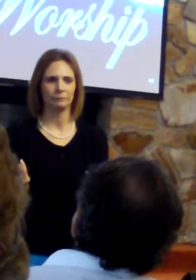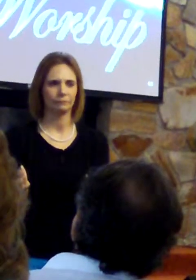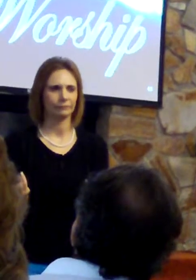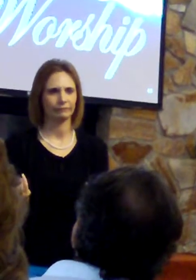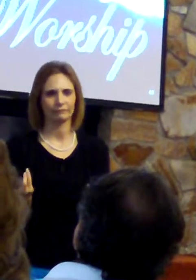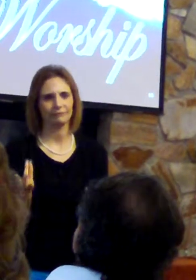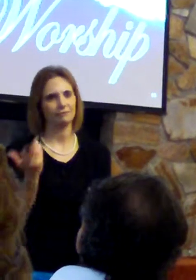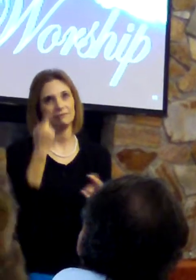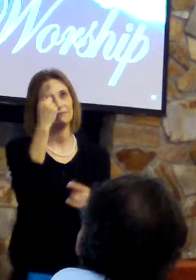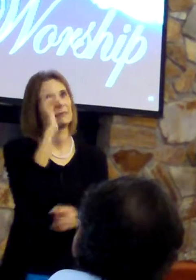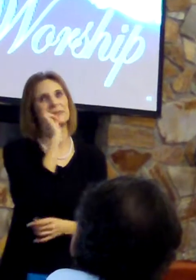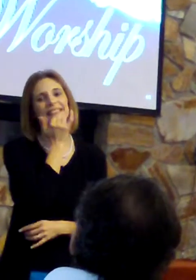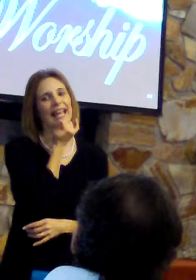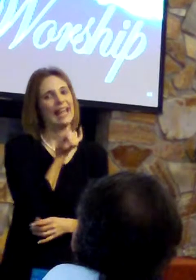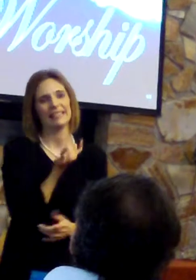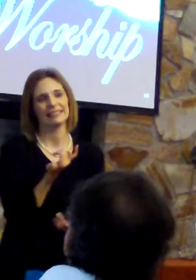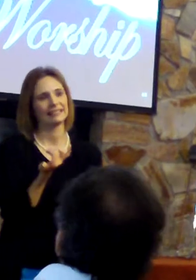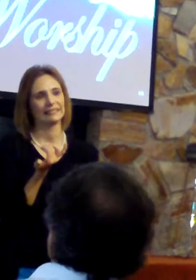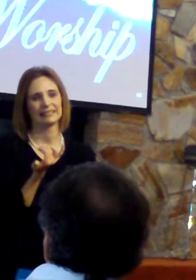God, you're making a huge mistake.